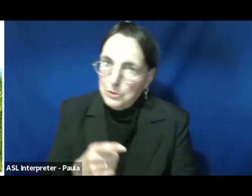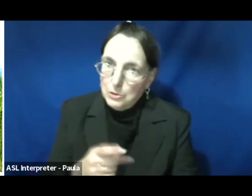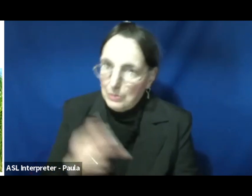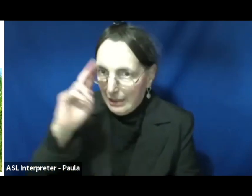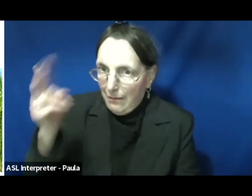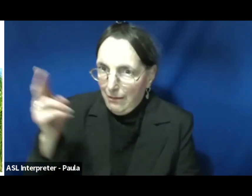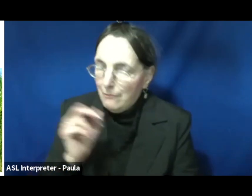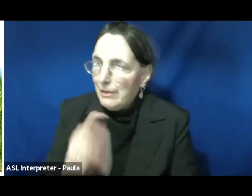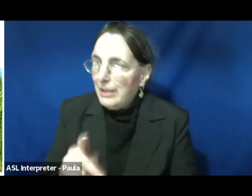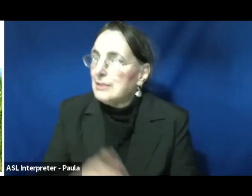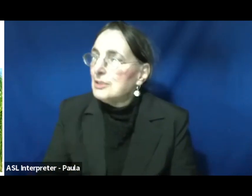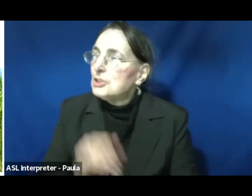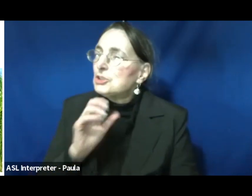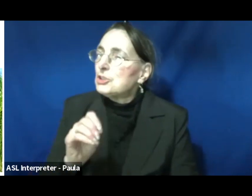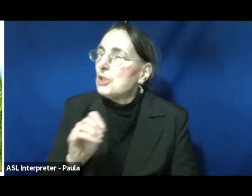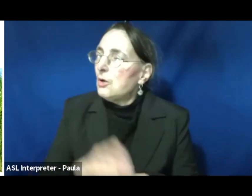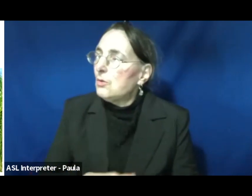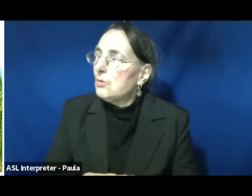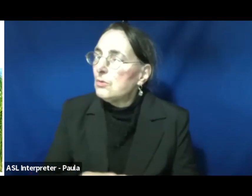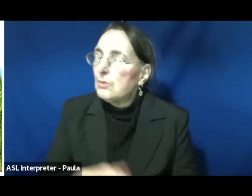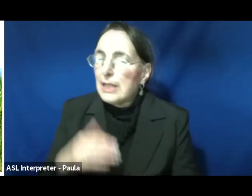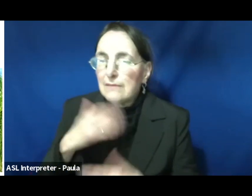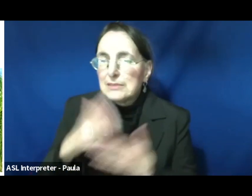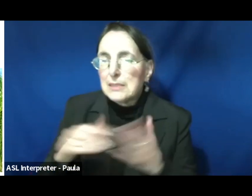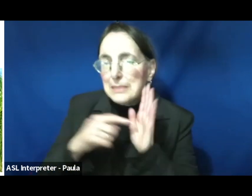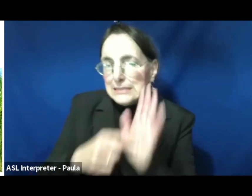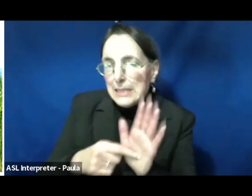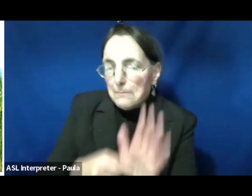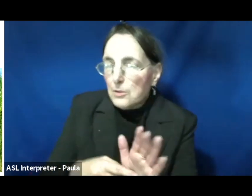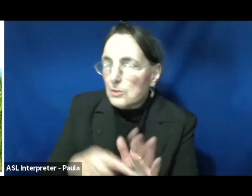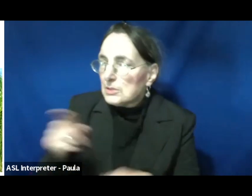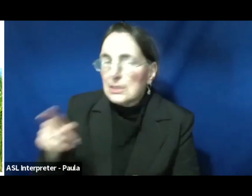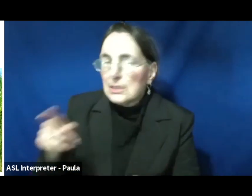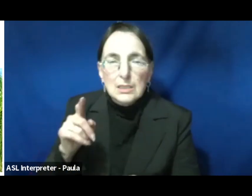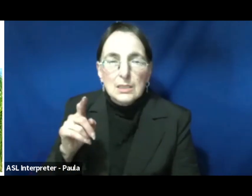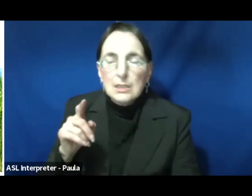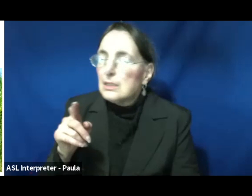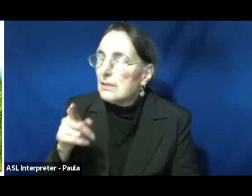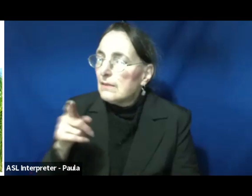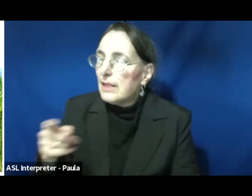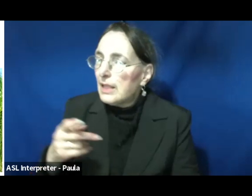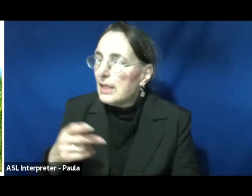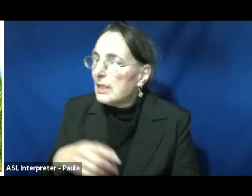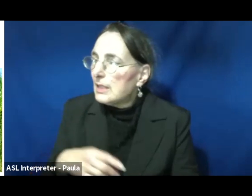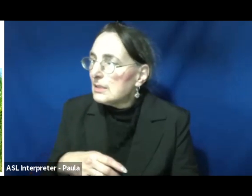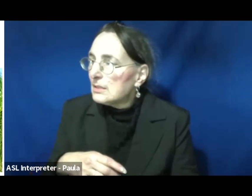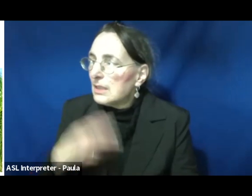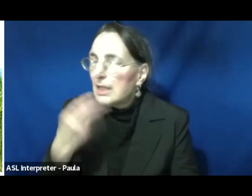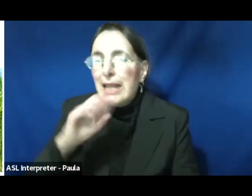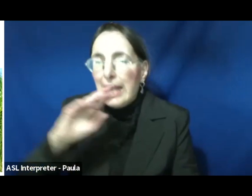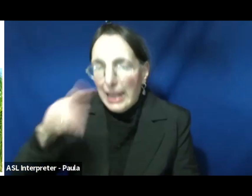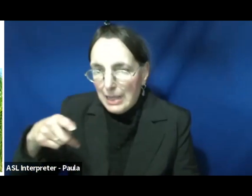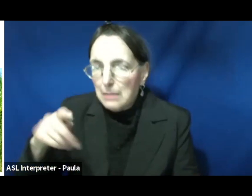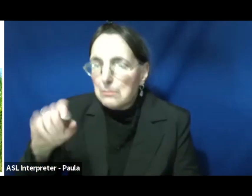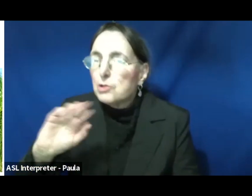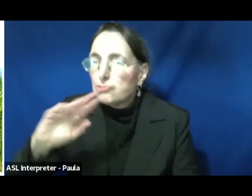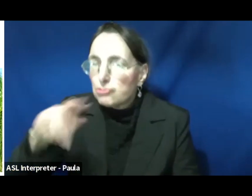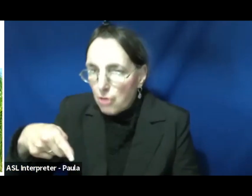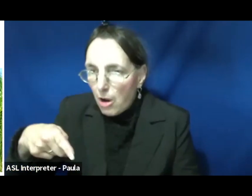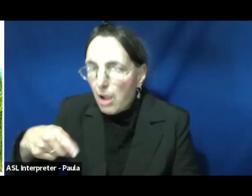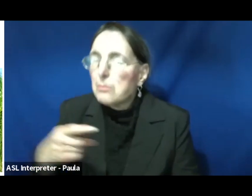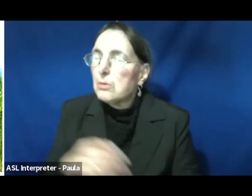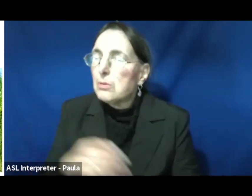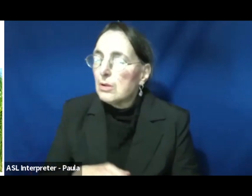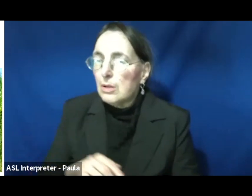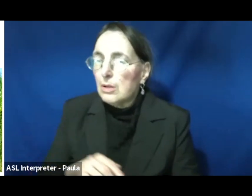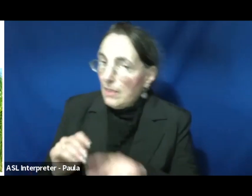Okay? So here we got some examples. I have images here. This is what we call a dual hemp crop. This is actually the one on the far left